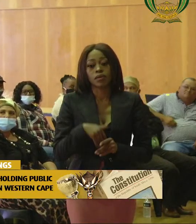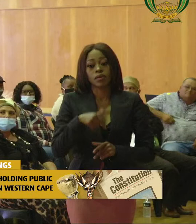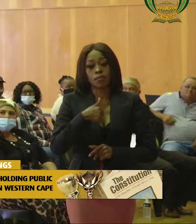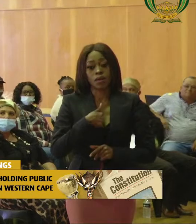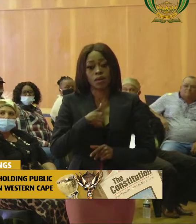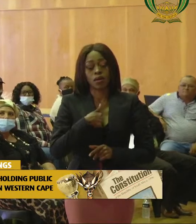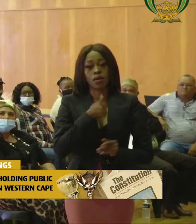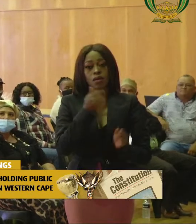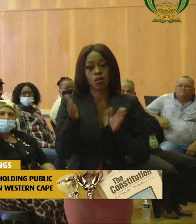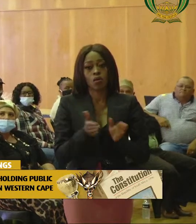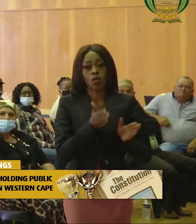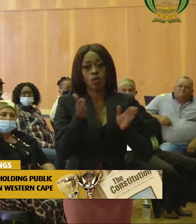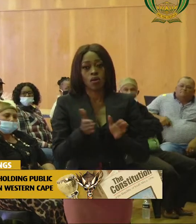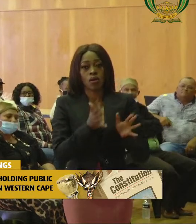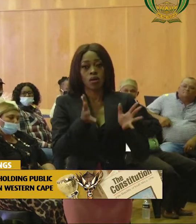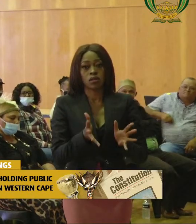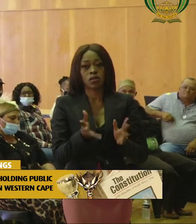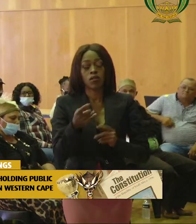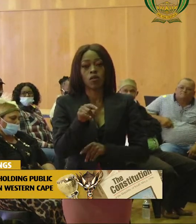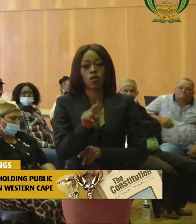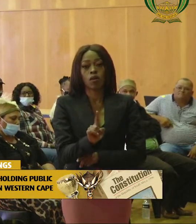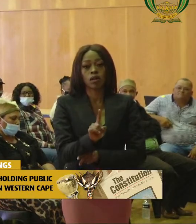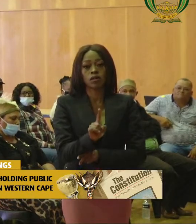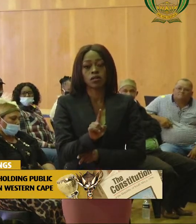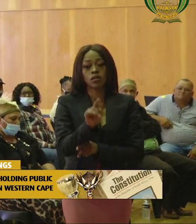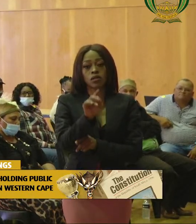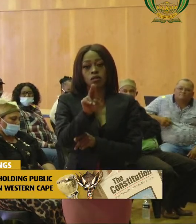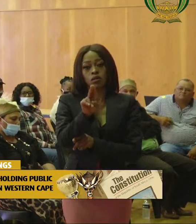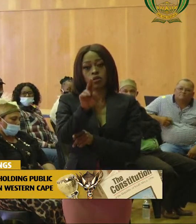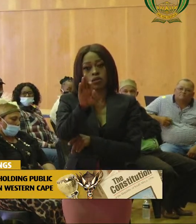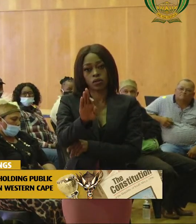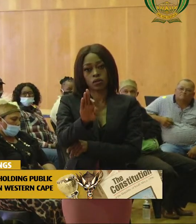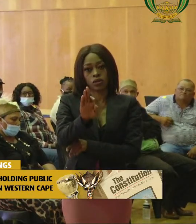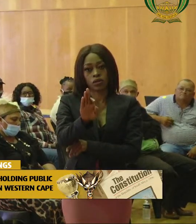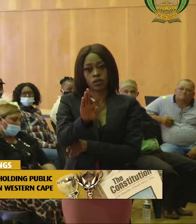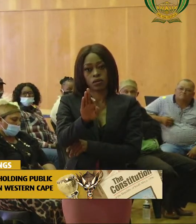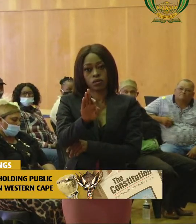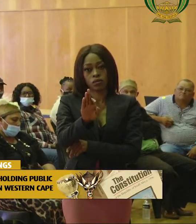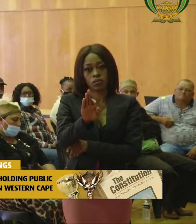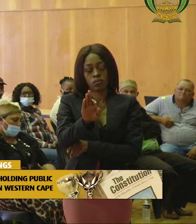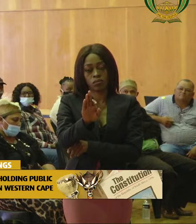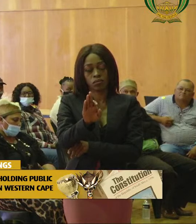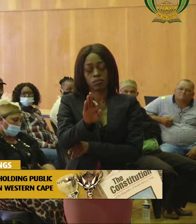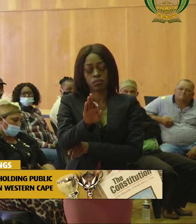Ndingu-organizer we-United Front, AUF.